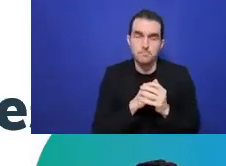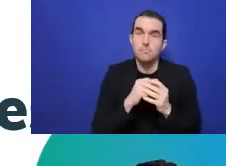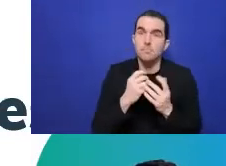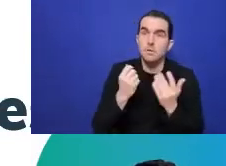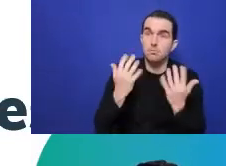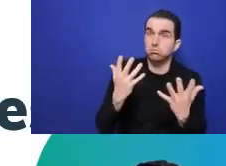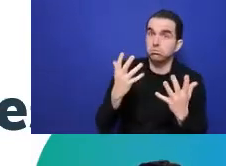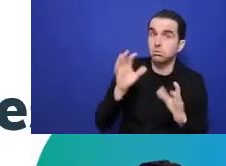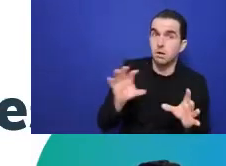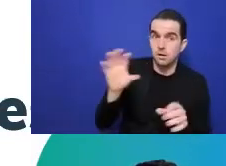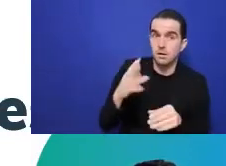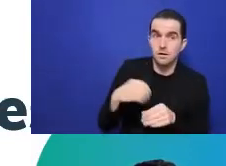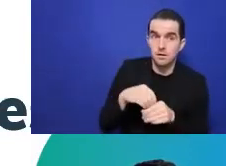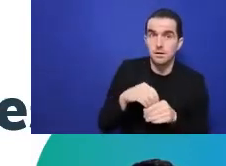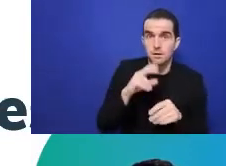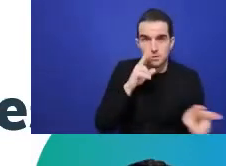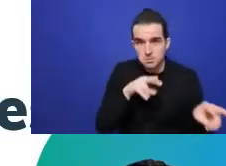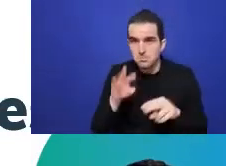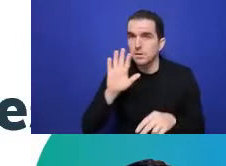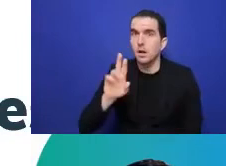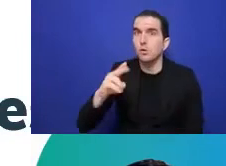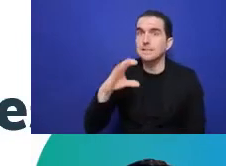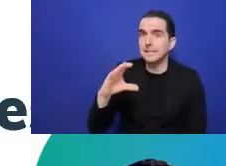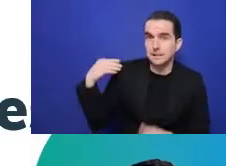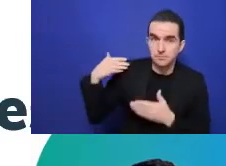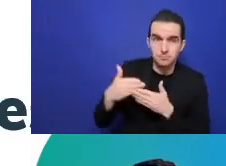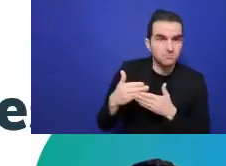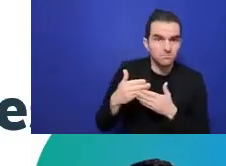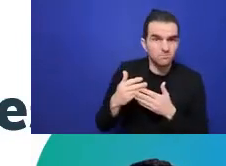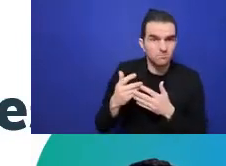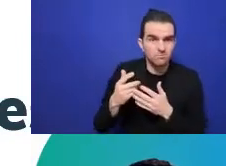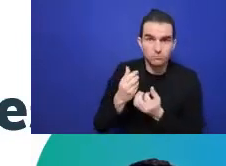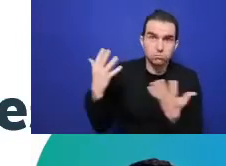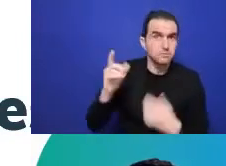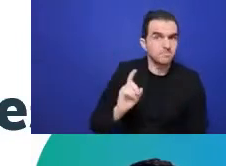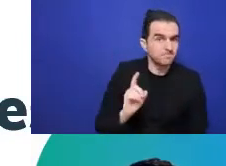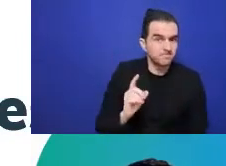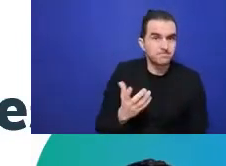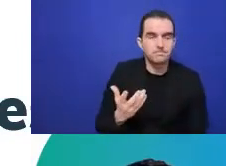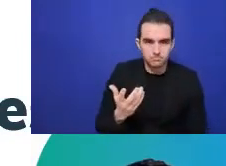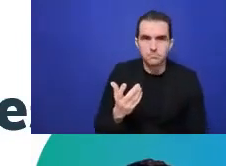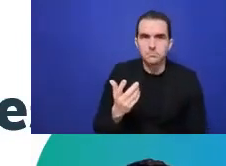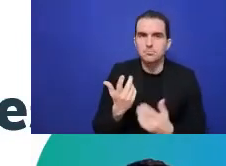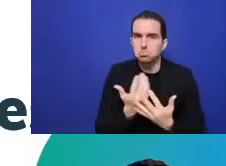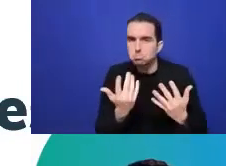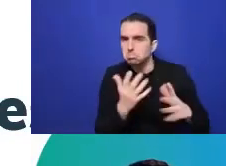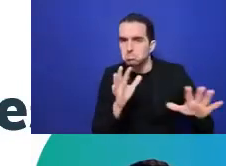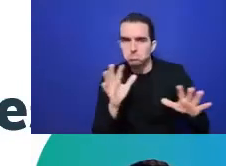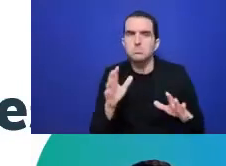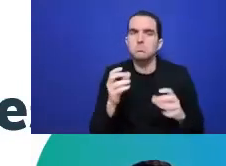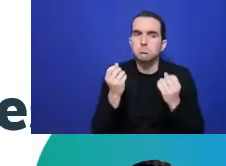many countries mentioned or sort of explain their contribution or commitment on